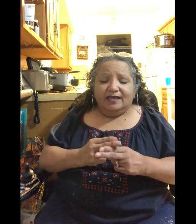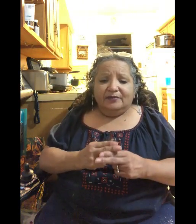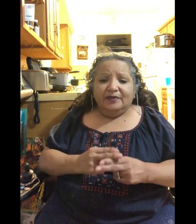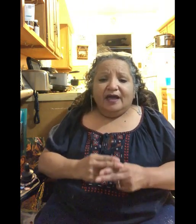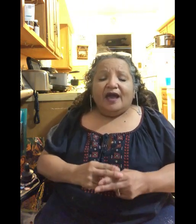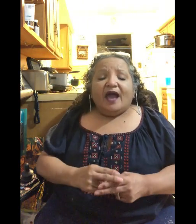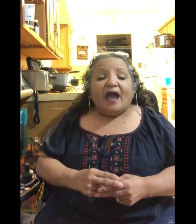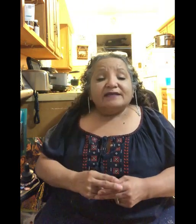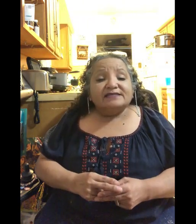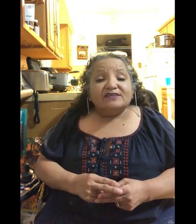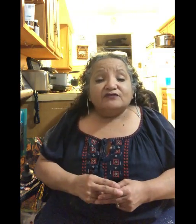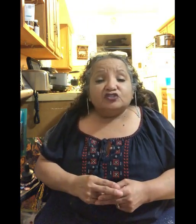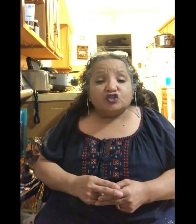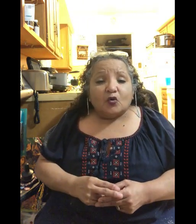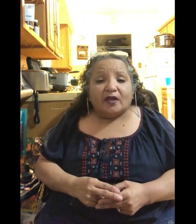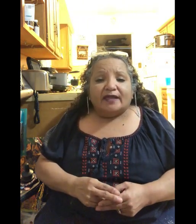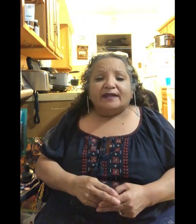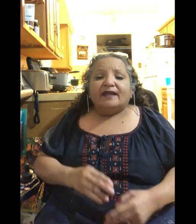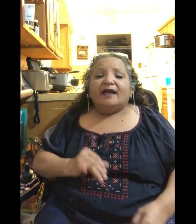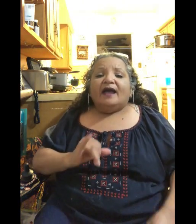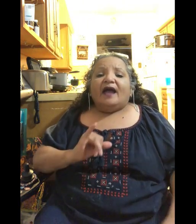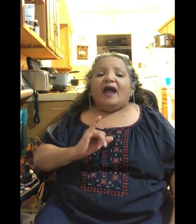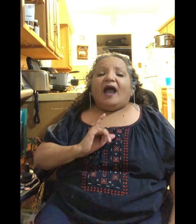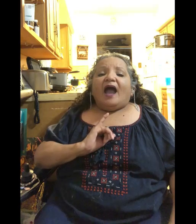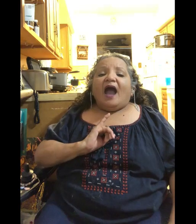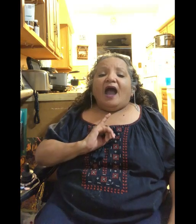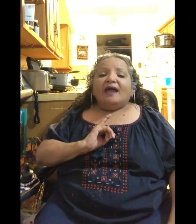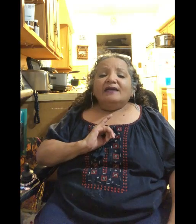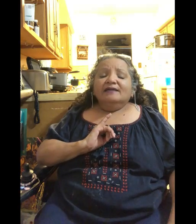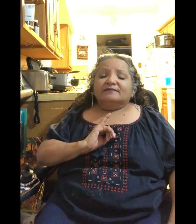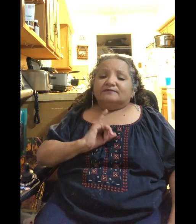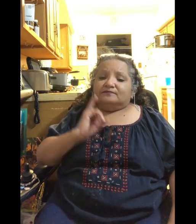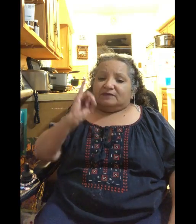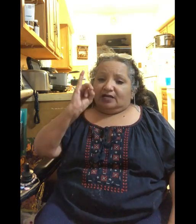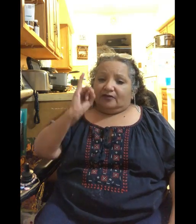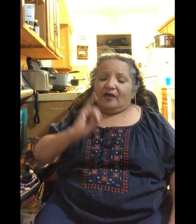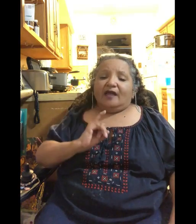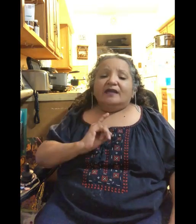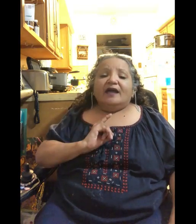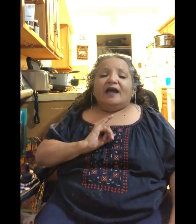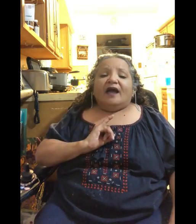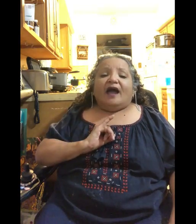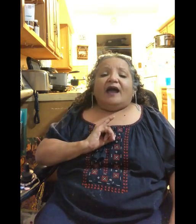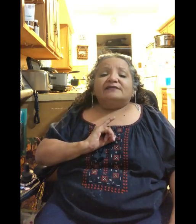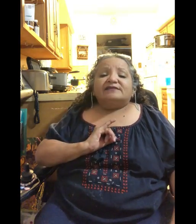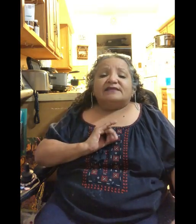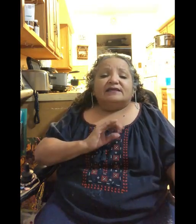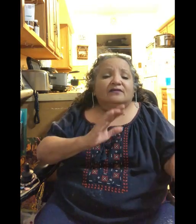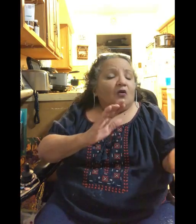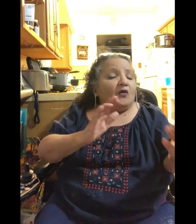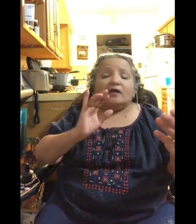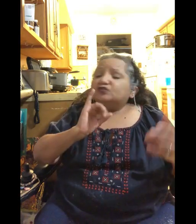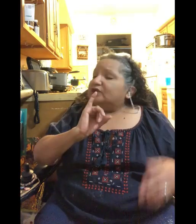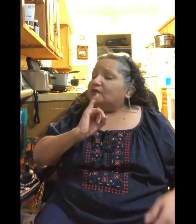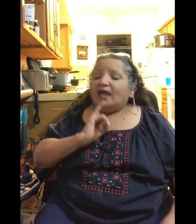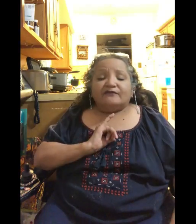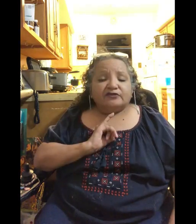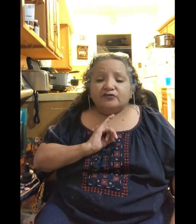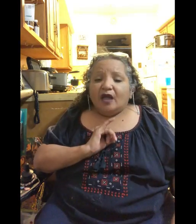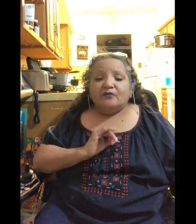name. I sing for joy. The letter I sing, or else we don't have to do I, would